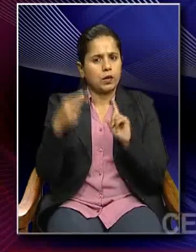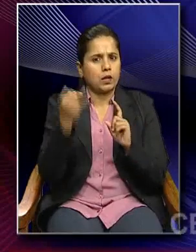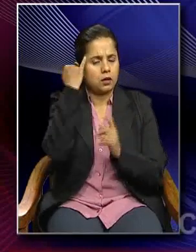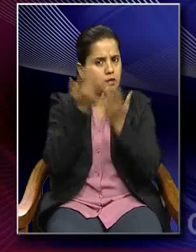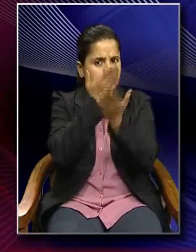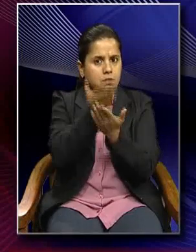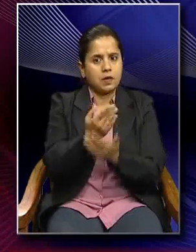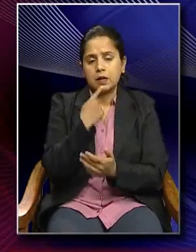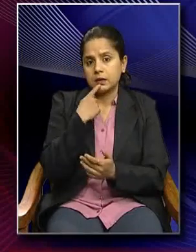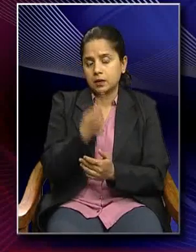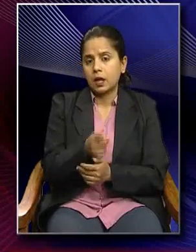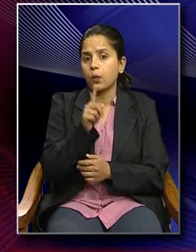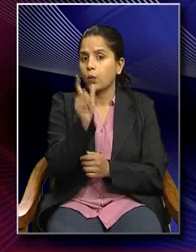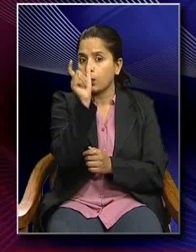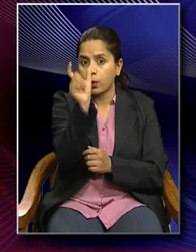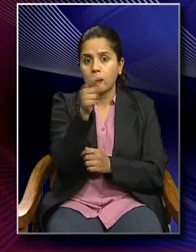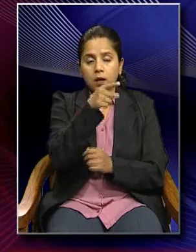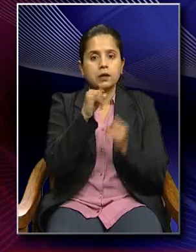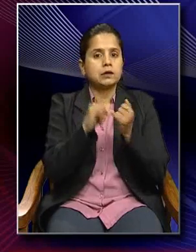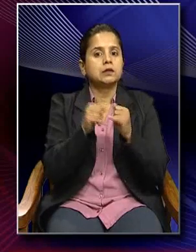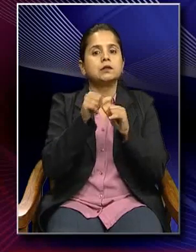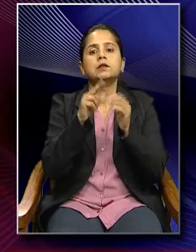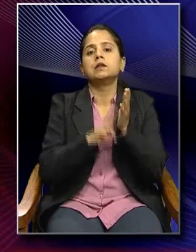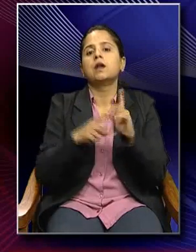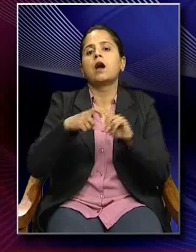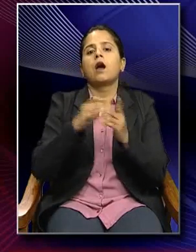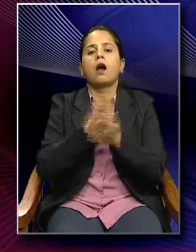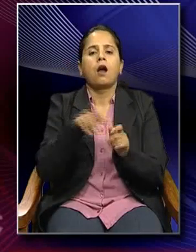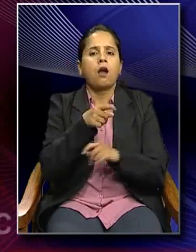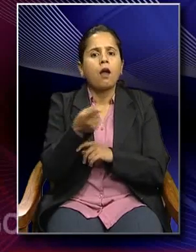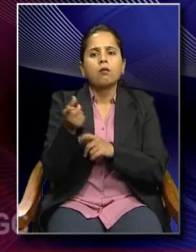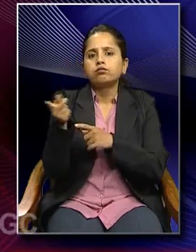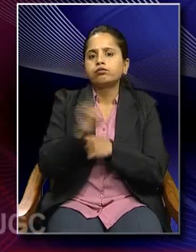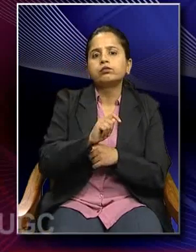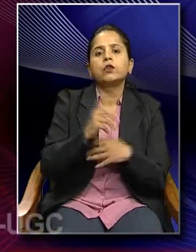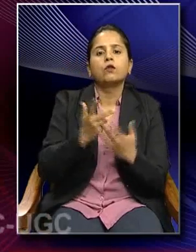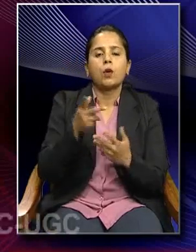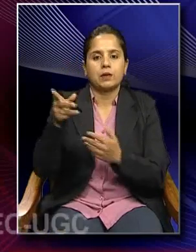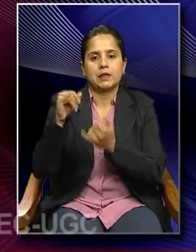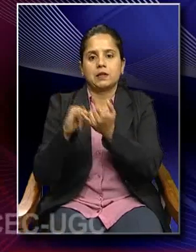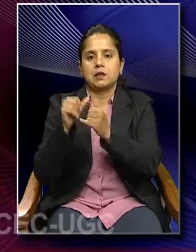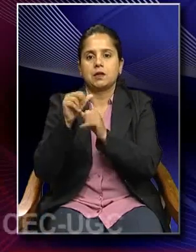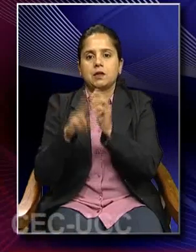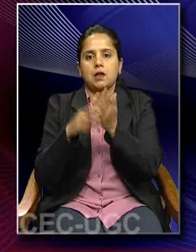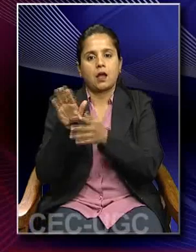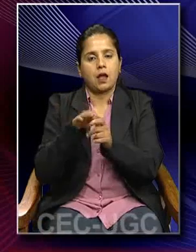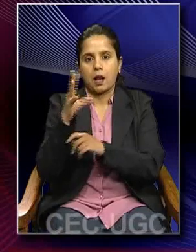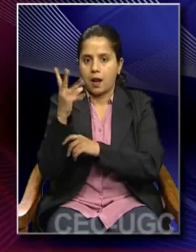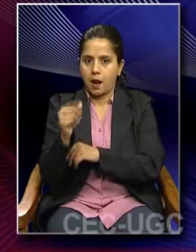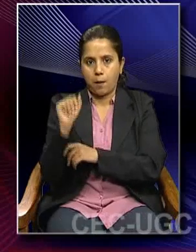suggests that the term Sāṅkhya is derived from Sankhya, meaning